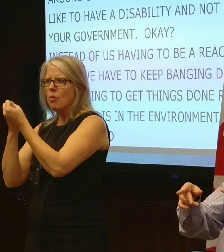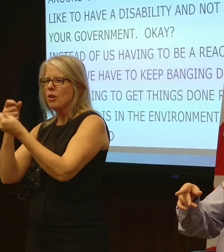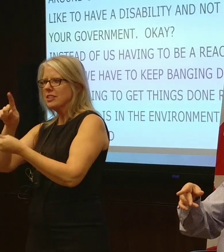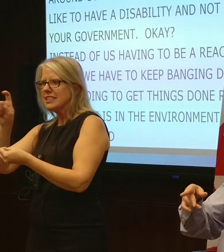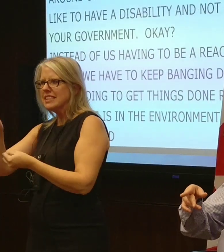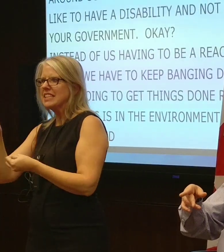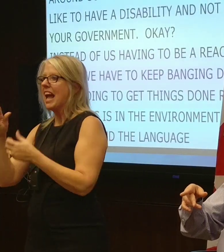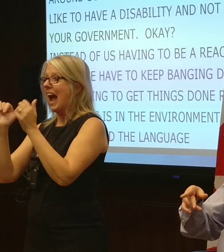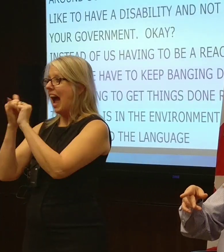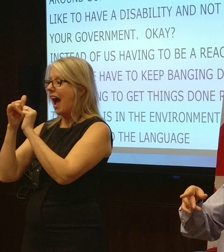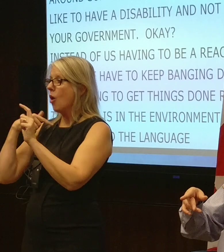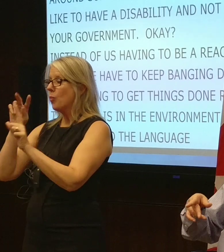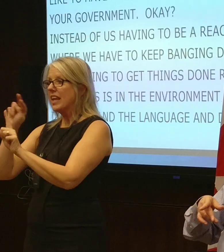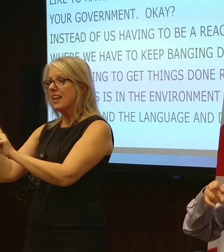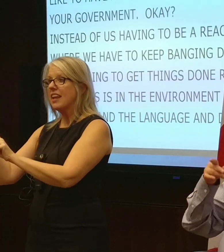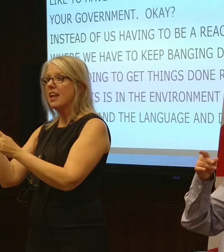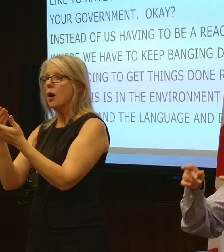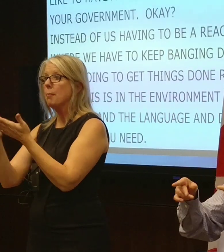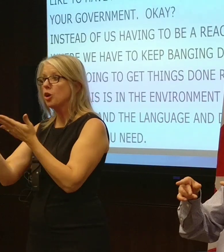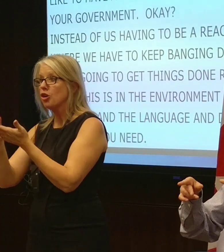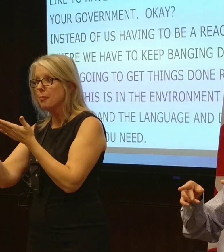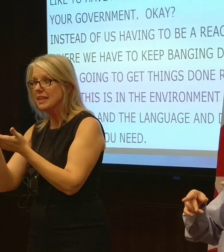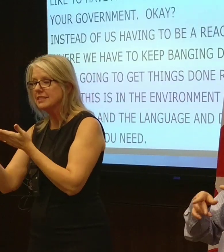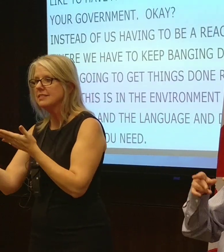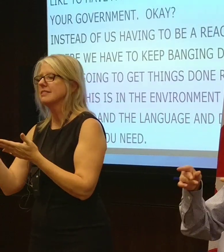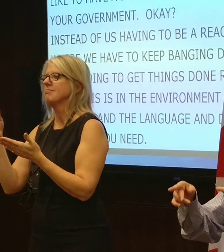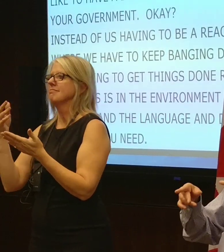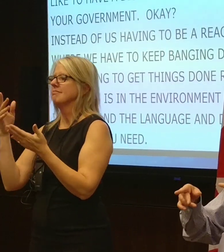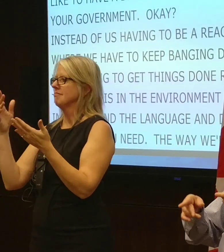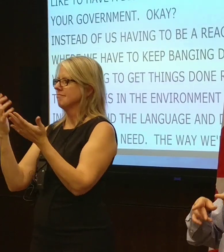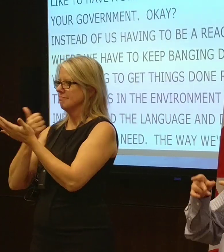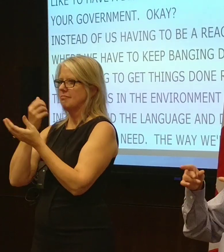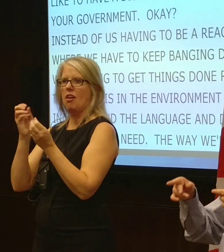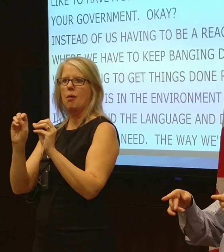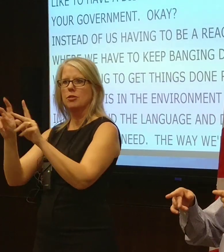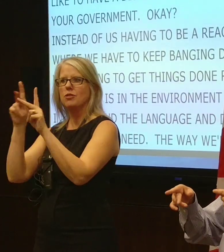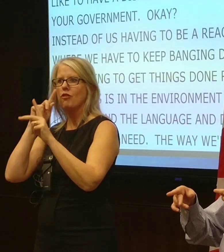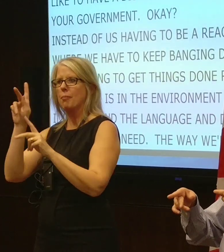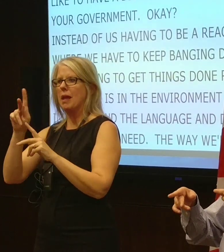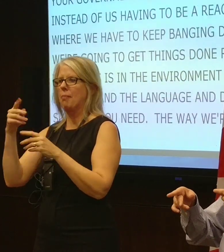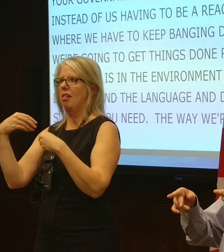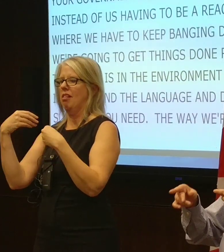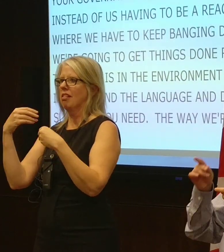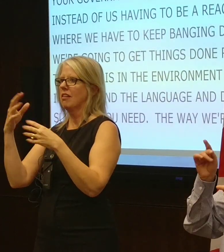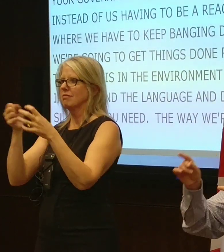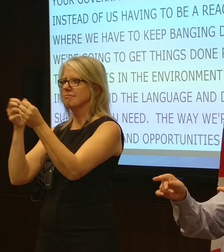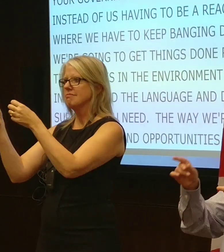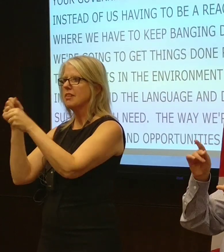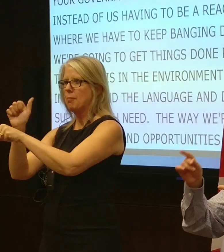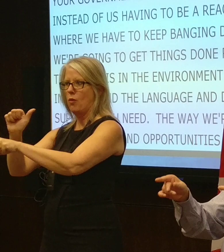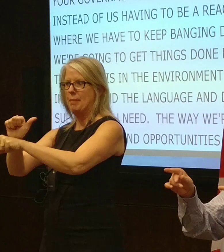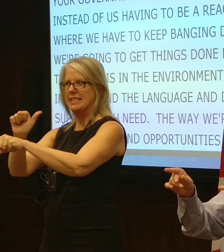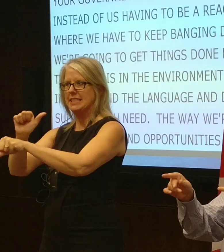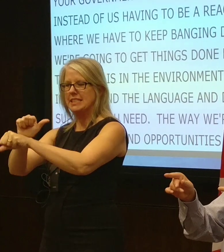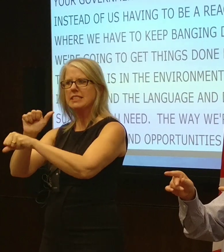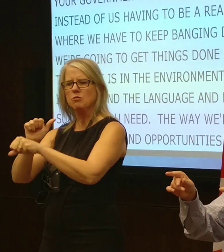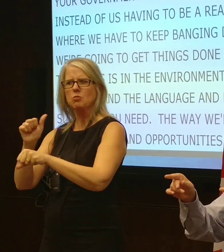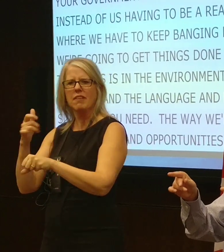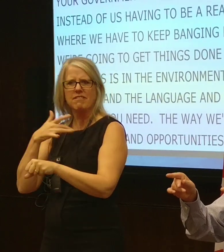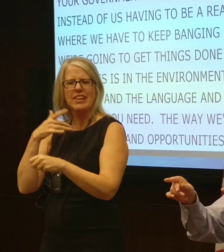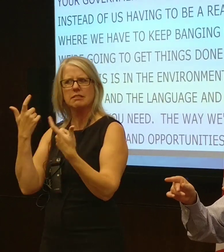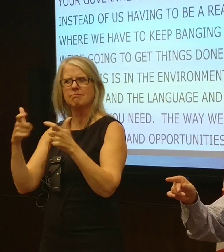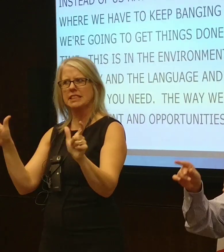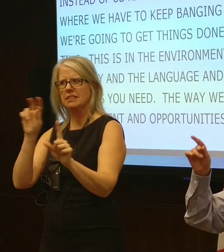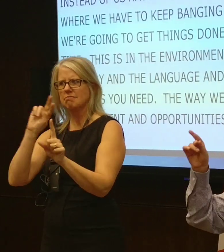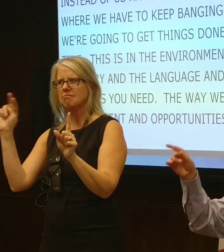do procurement and the way we're going to provide opportunities for people to get employment. This is a big deal we're